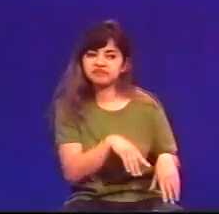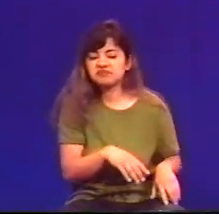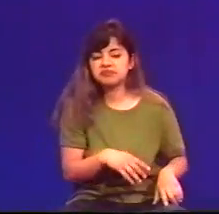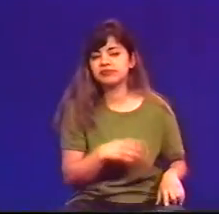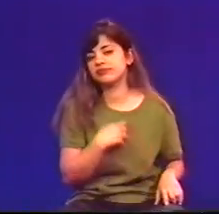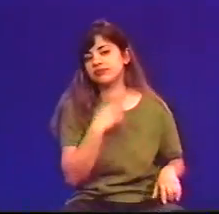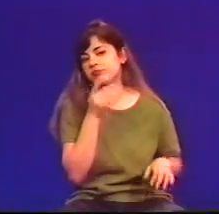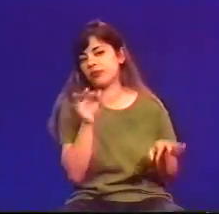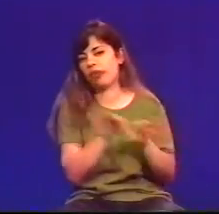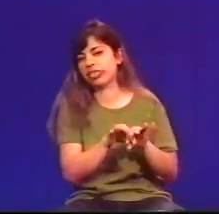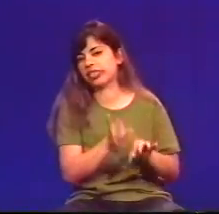who,